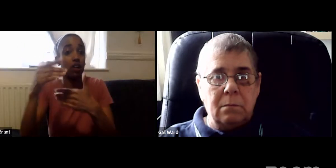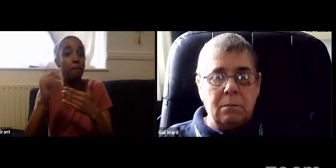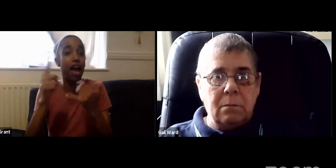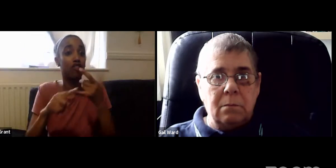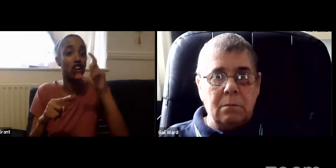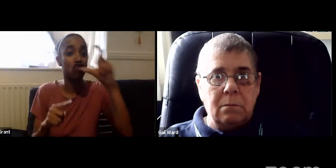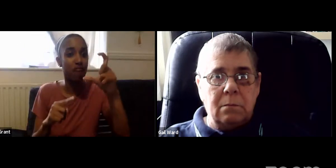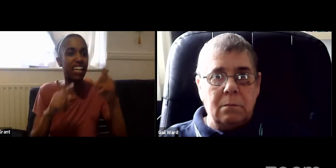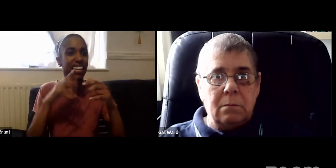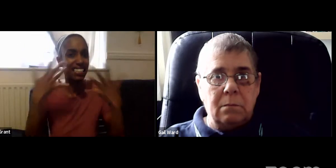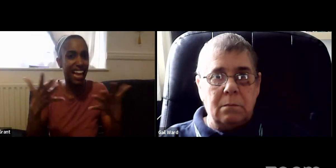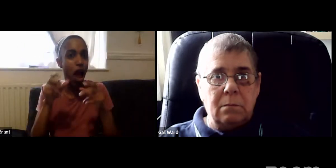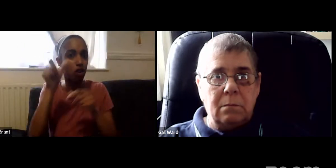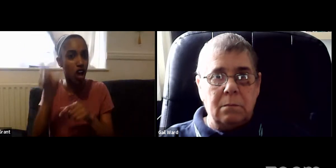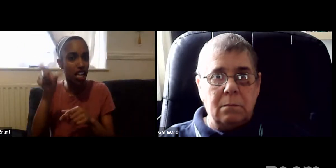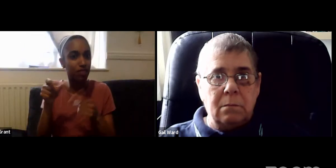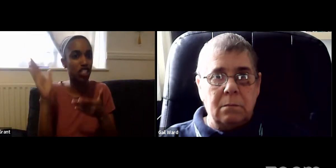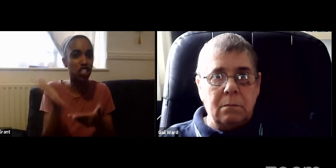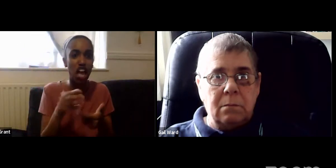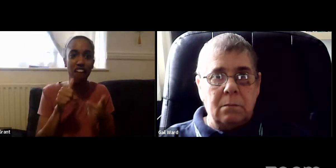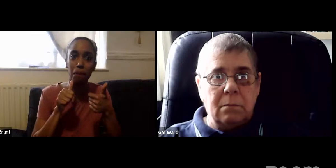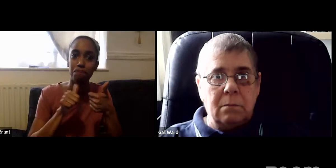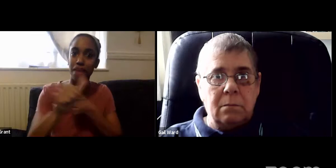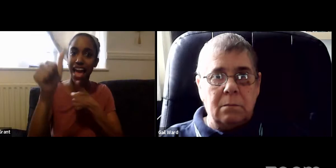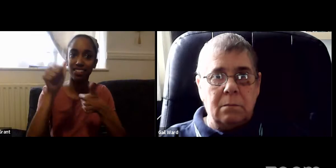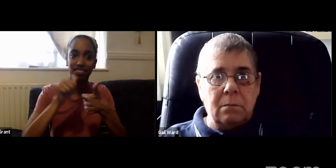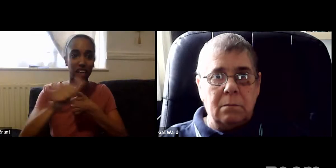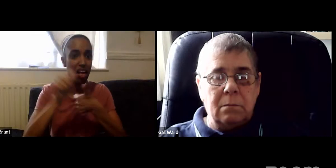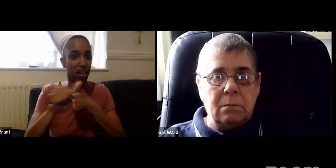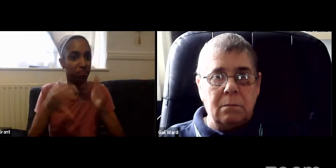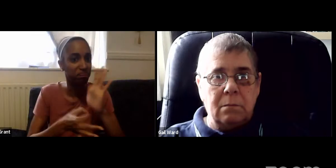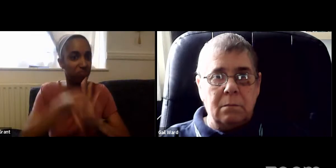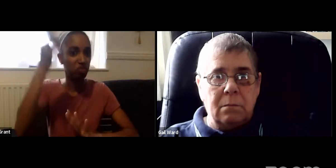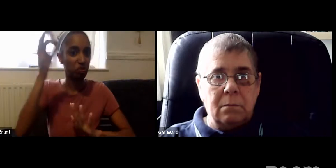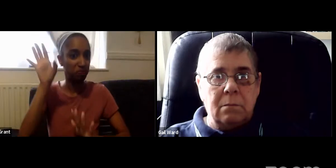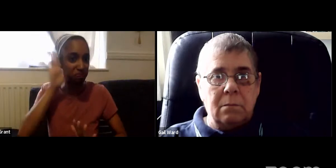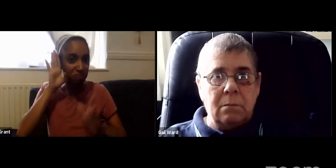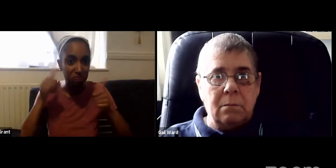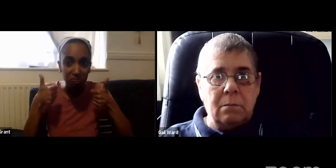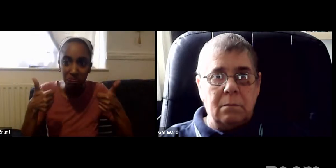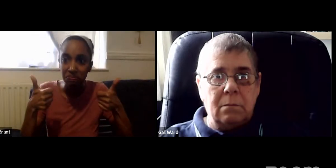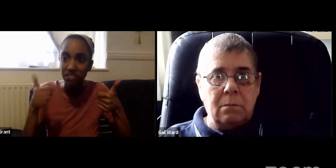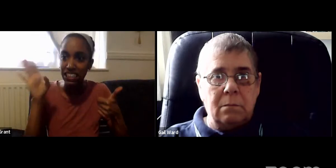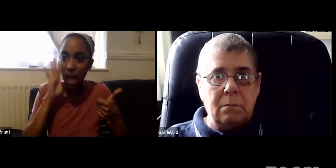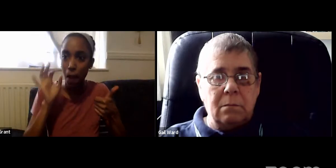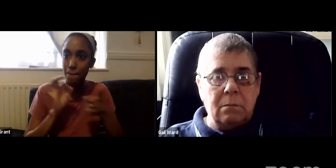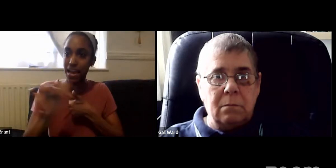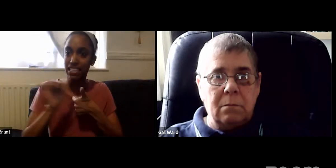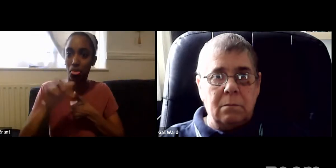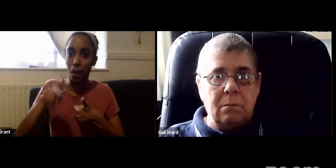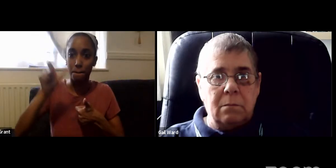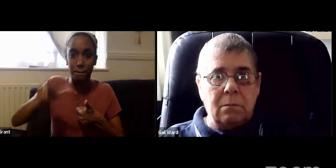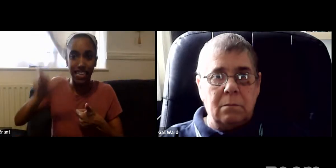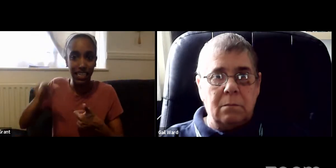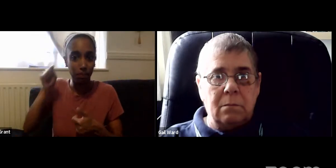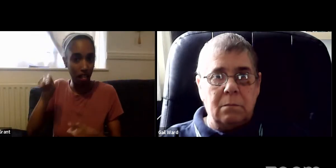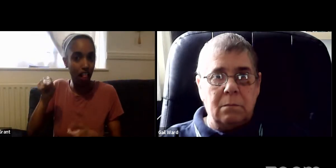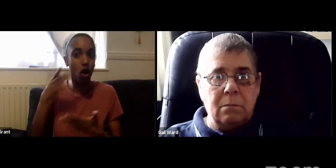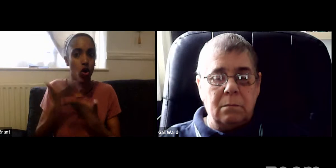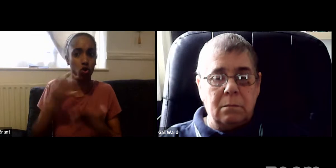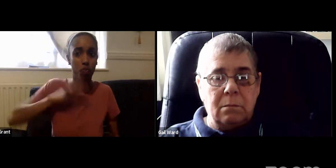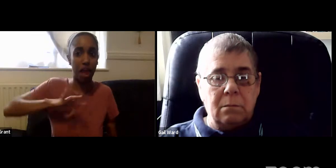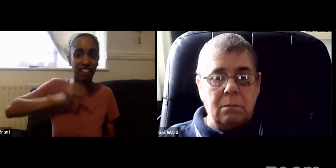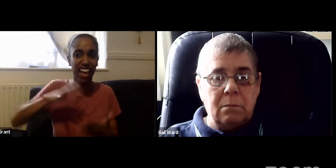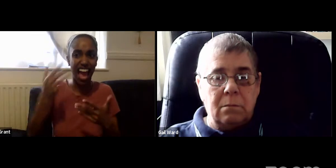been moved over to work on universal credit, and now the customer service is better than ever. It's improved a lot.